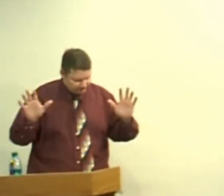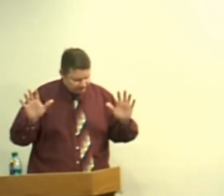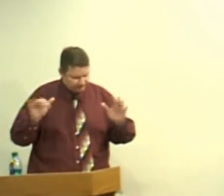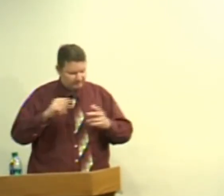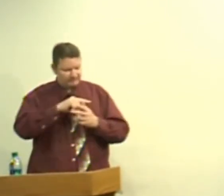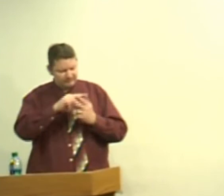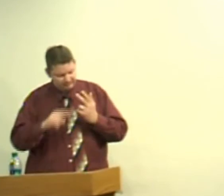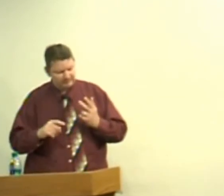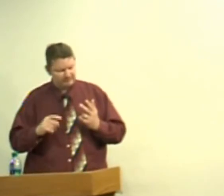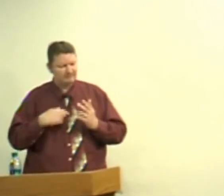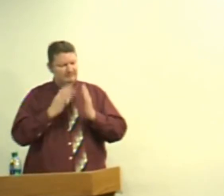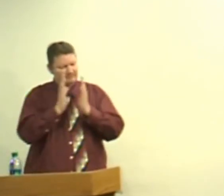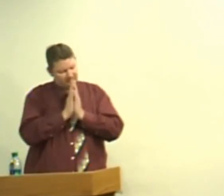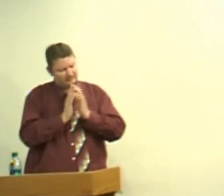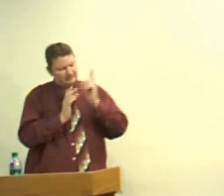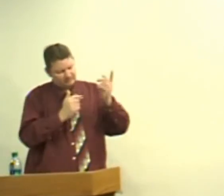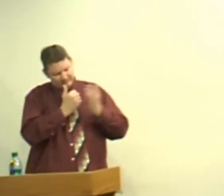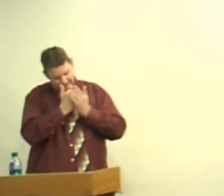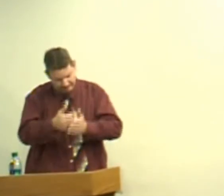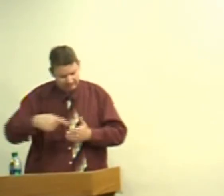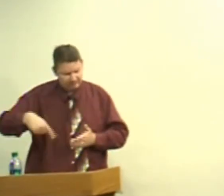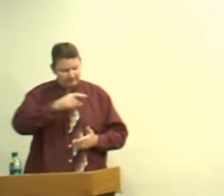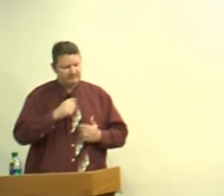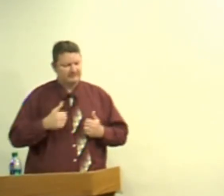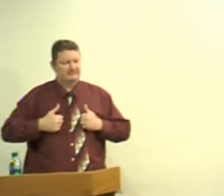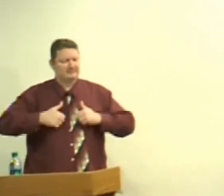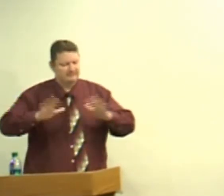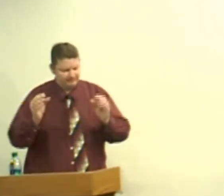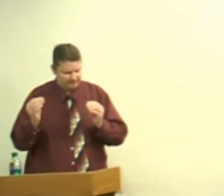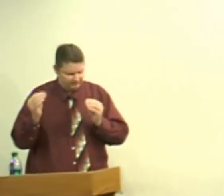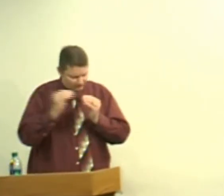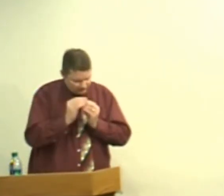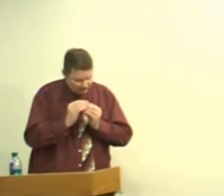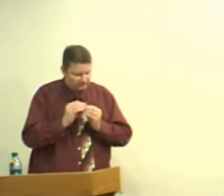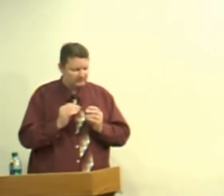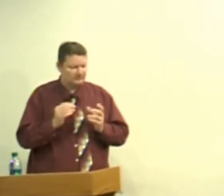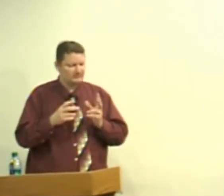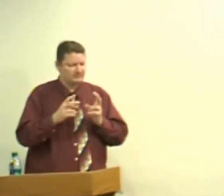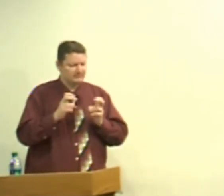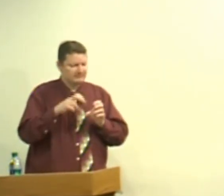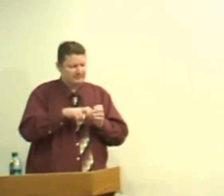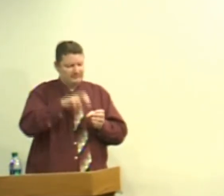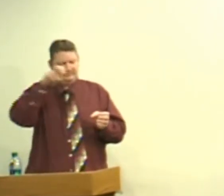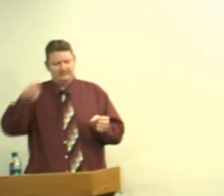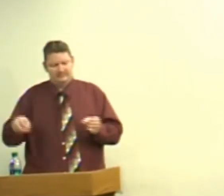suffering. All of these things, Lord, we pray to you, and ask you for your help, that you will give us more.